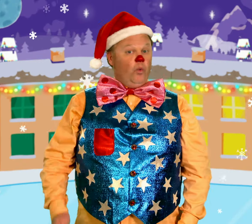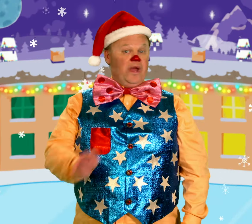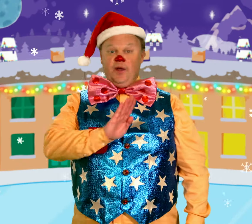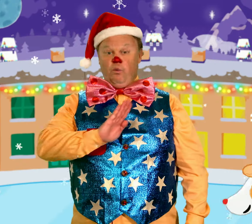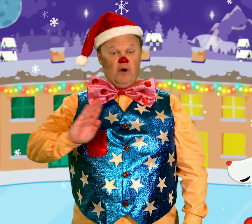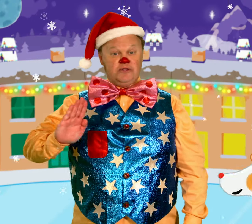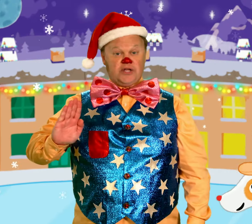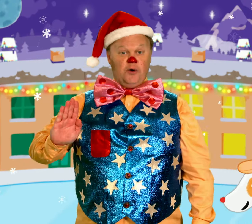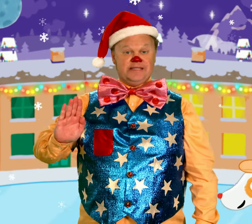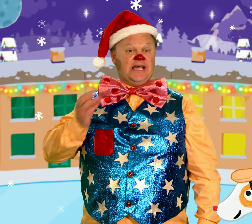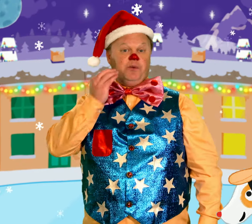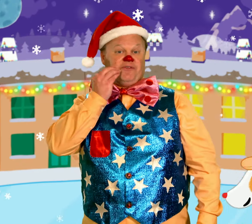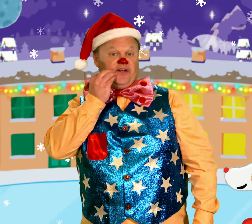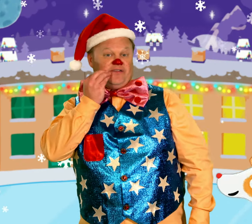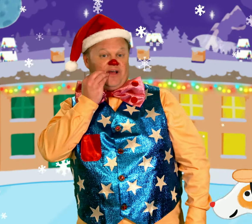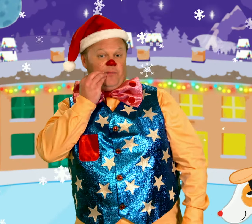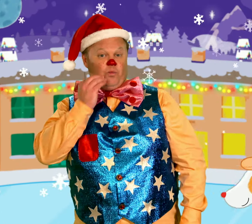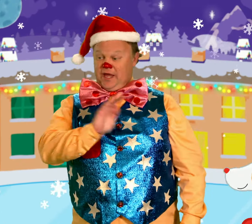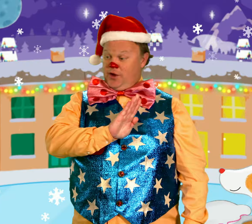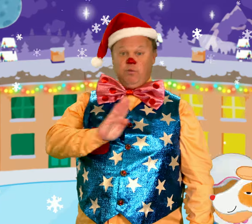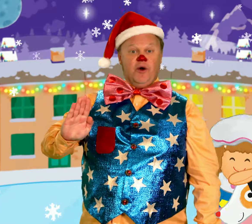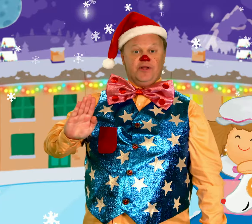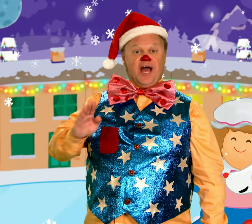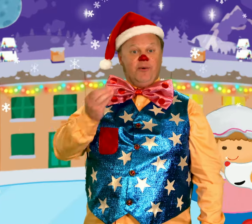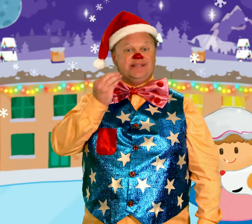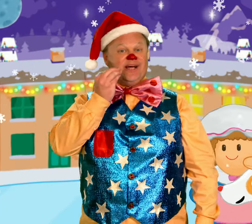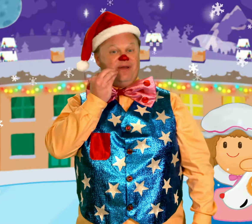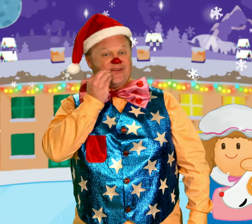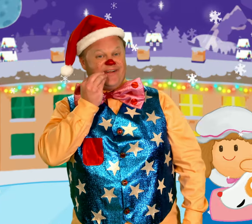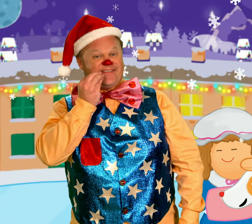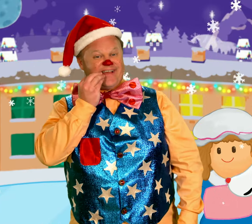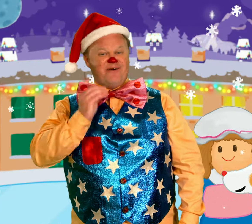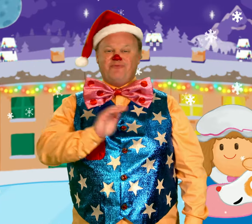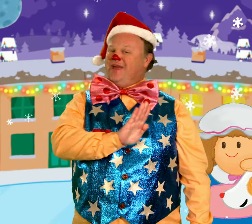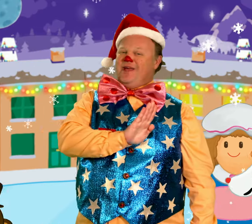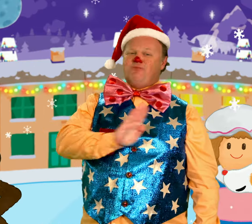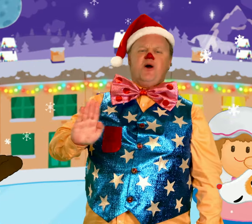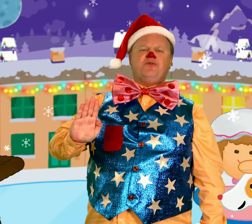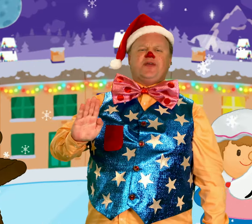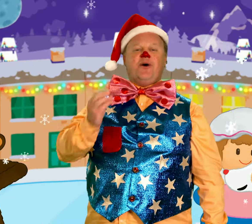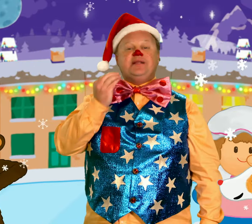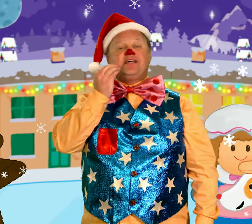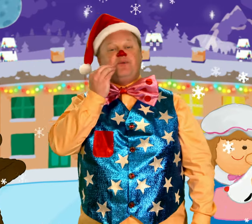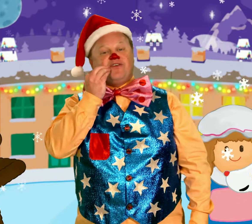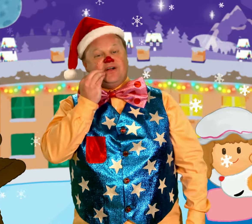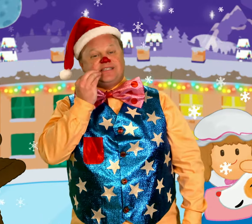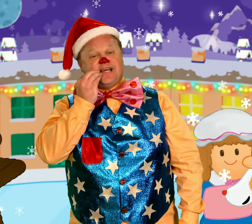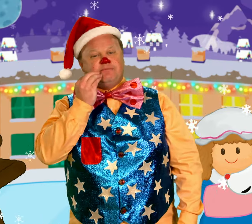We won't go until we've got some. We won't go until we've got some. We won't go until we've got some.